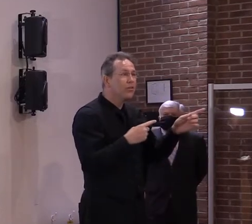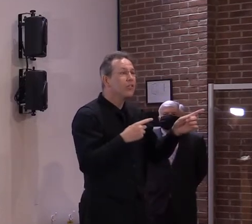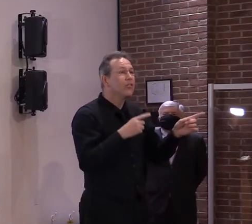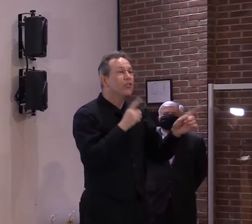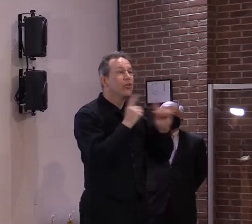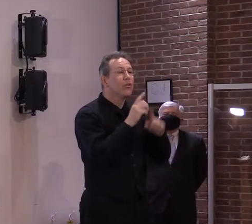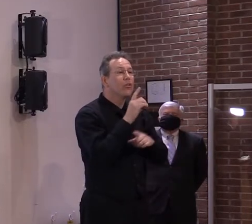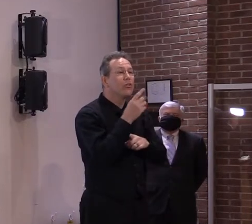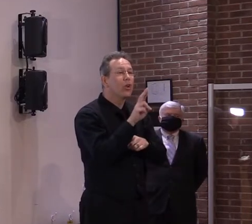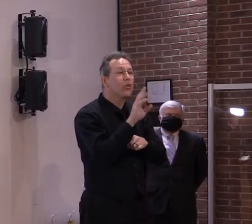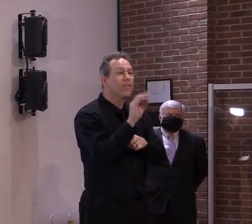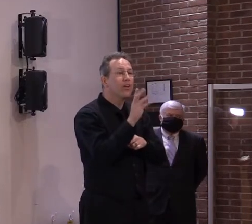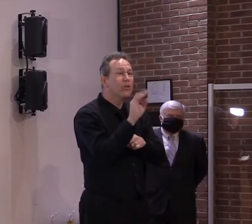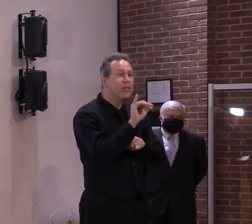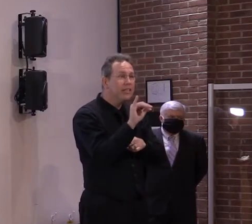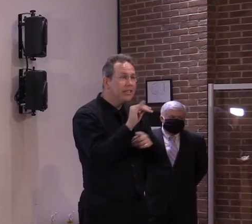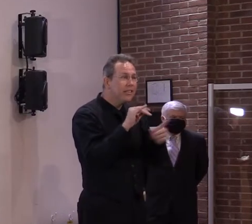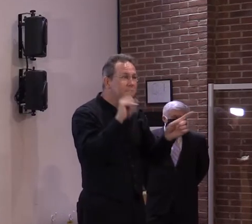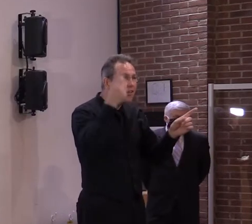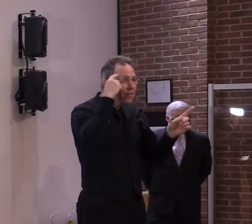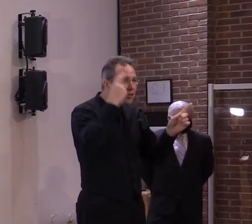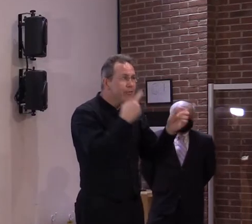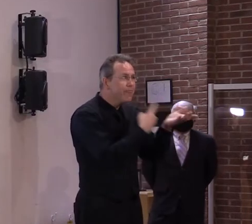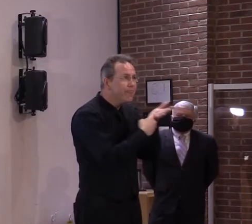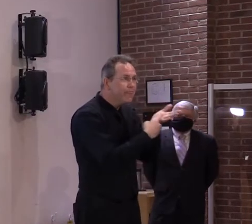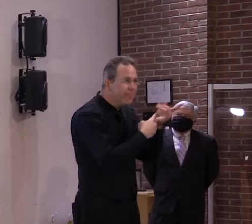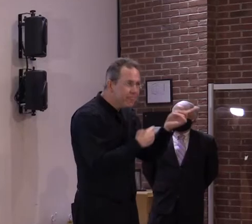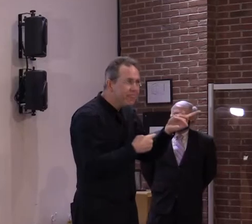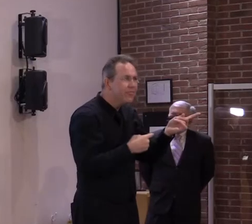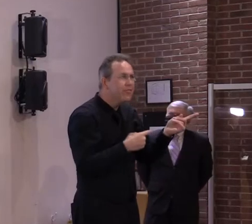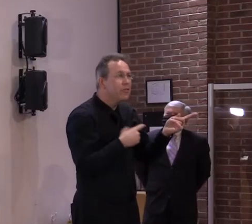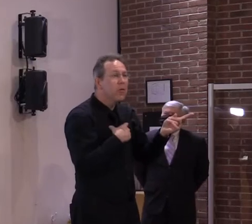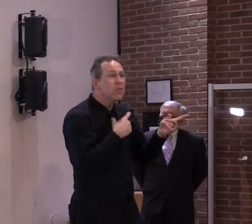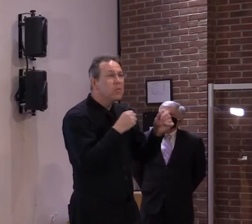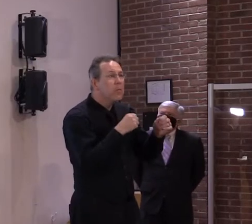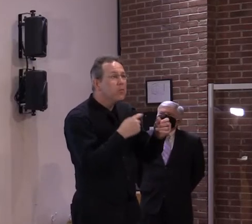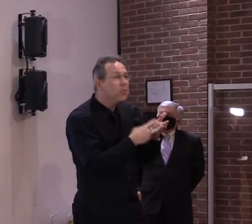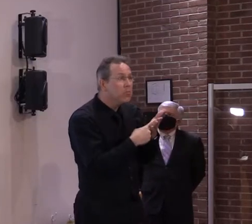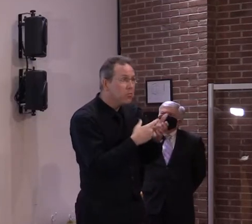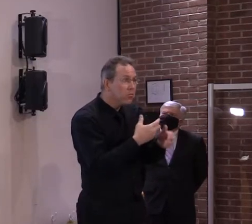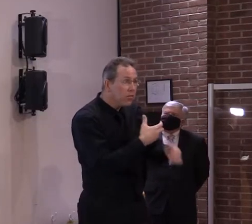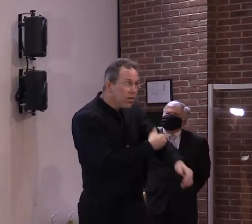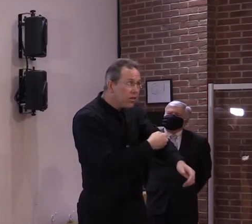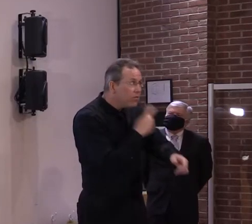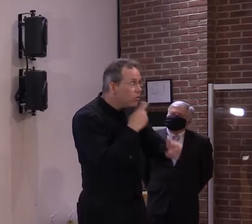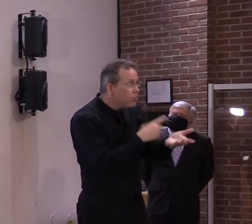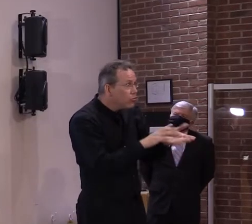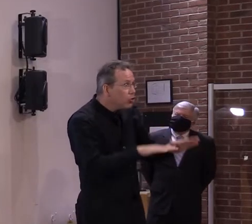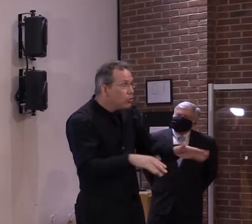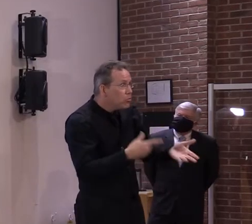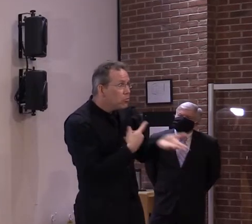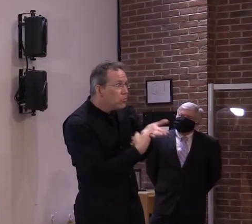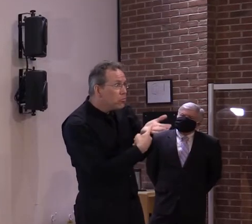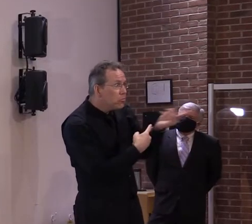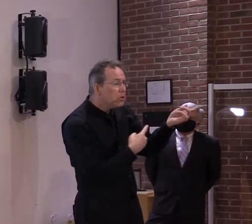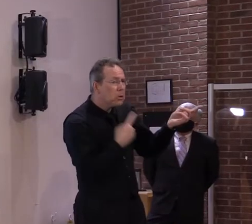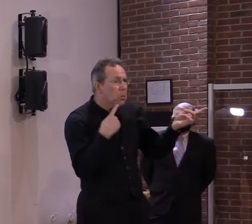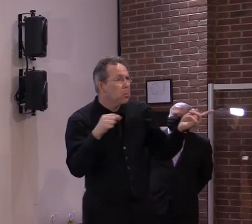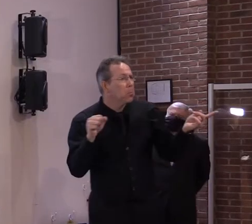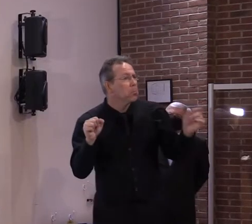potential for having a vaccine available to our youth, younger ages, and that's going to be